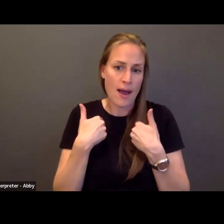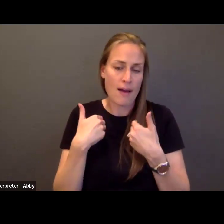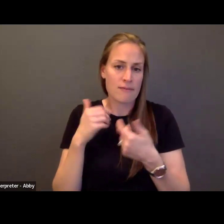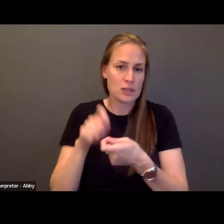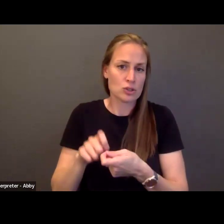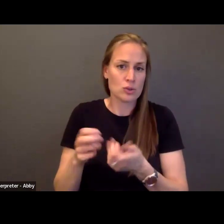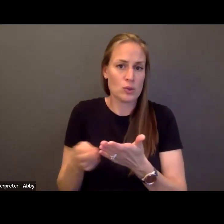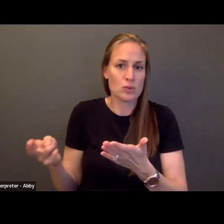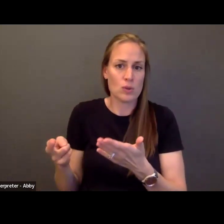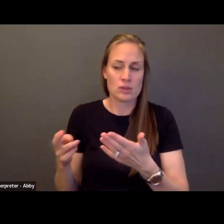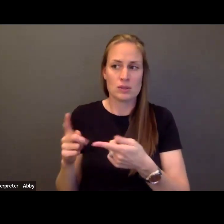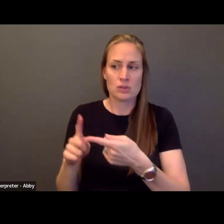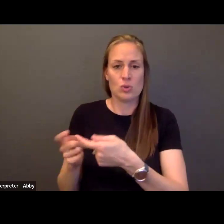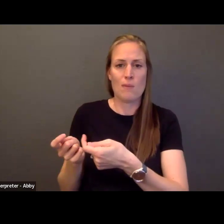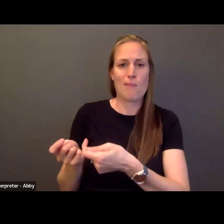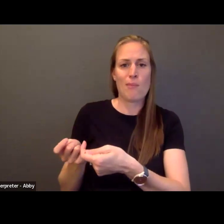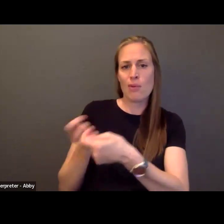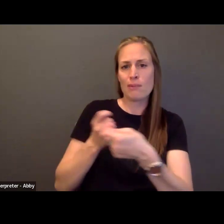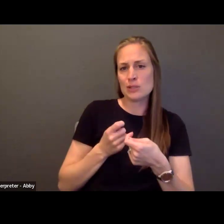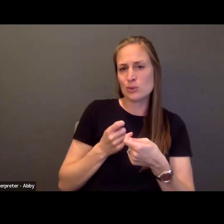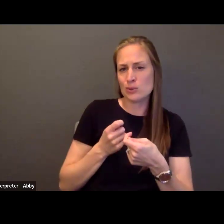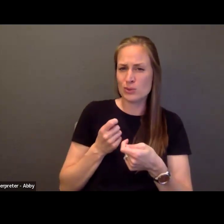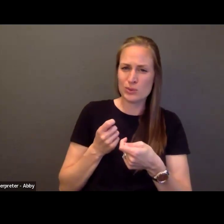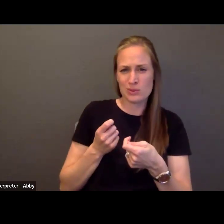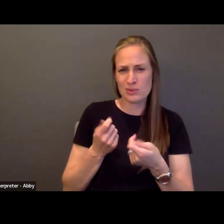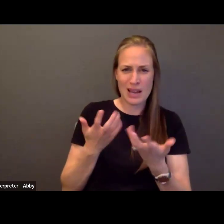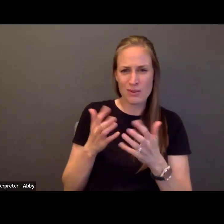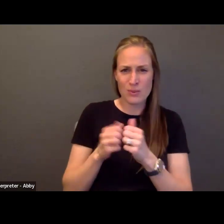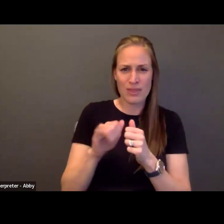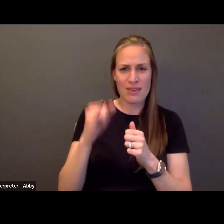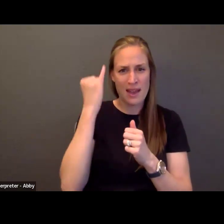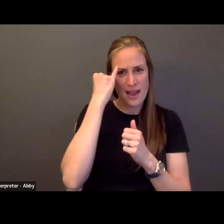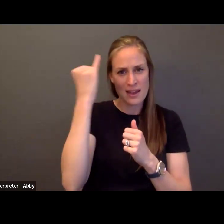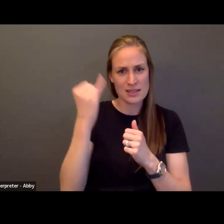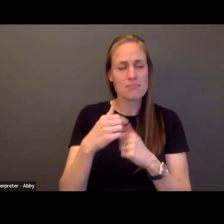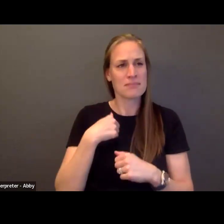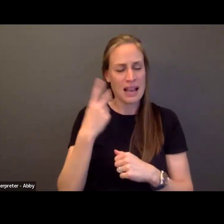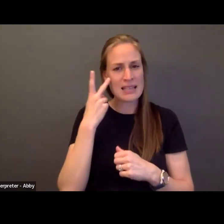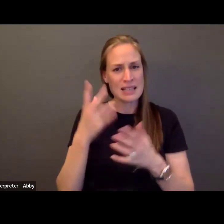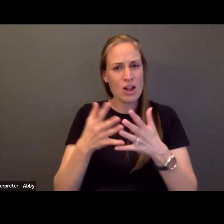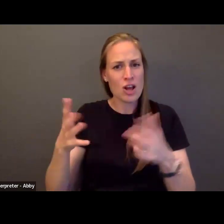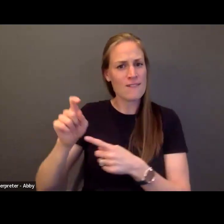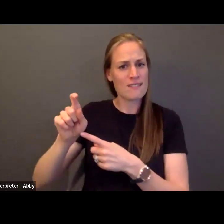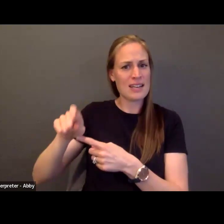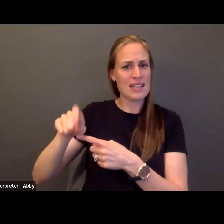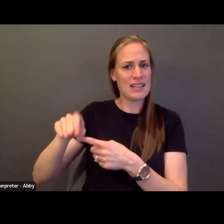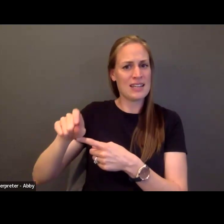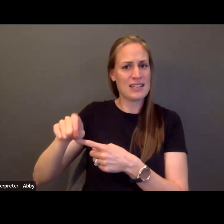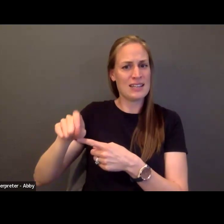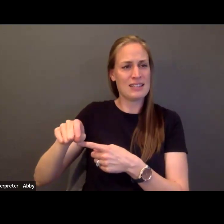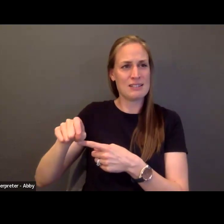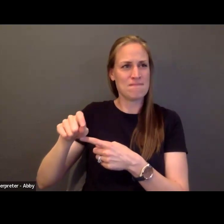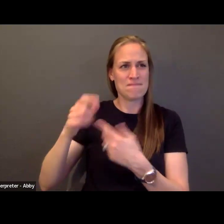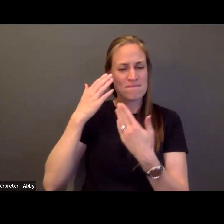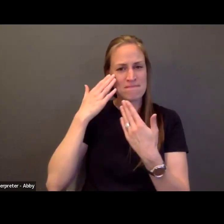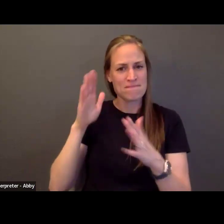them into just with that sort of idea. So, I'm just lots of need, and I don't know, where the other